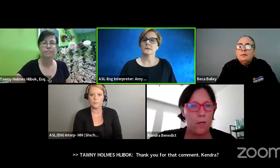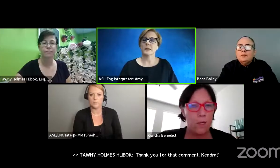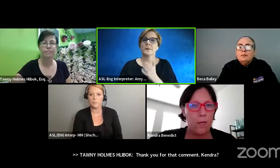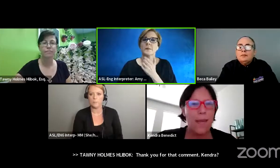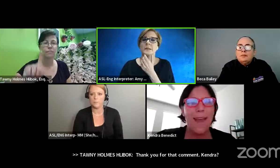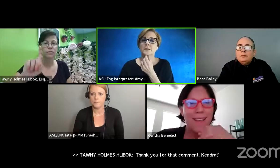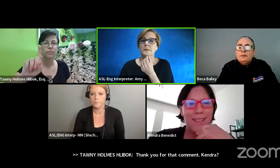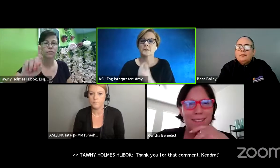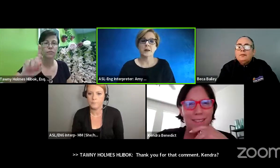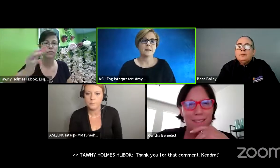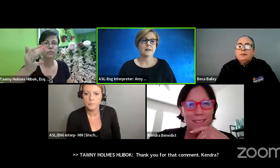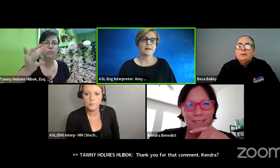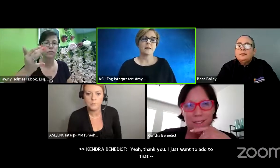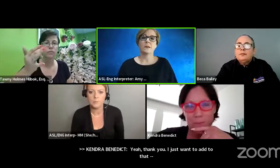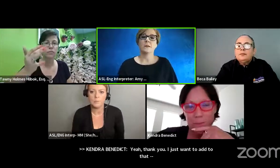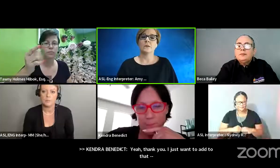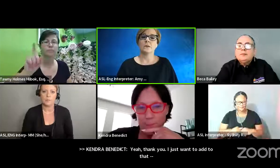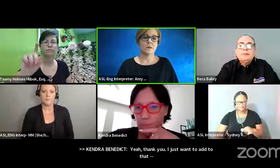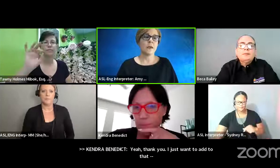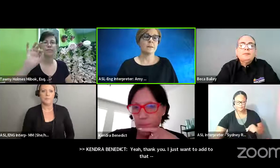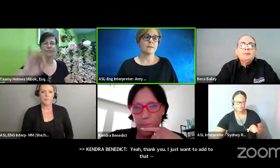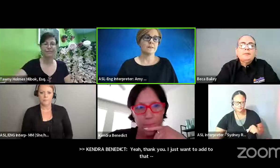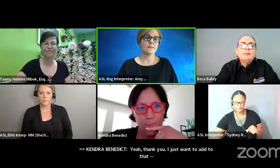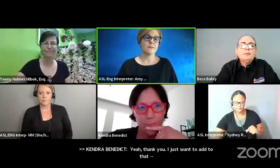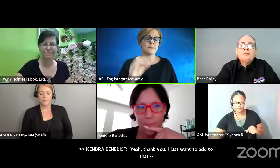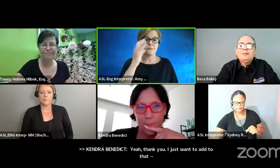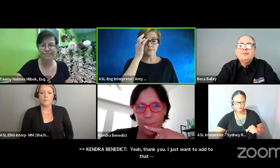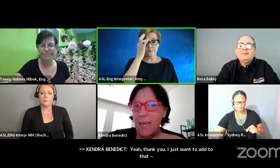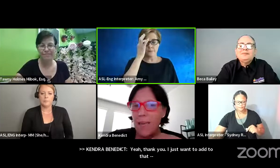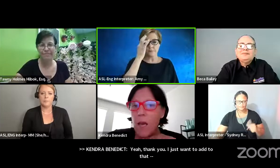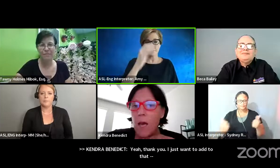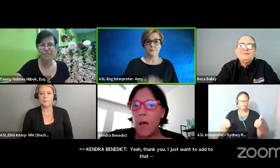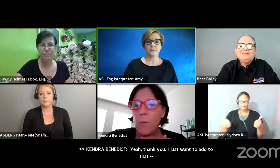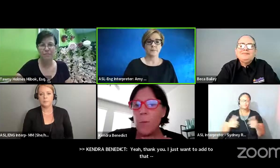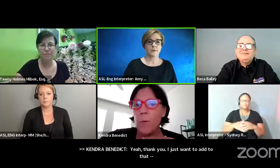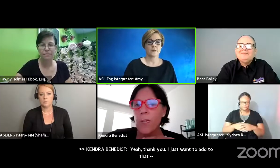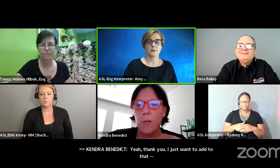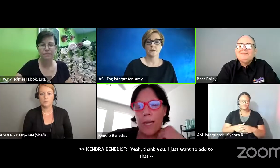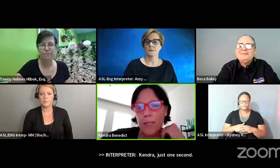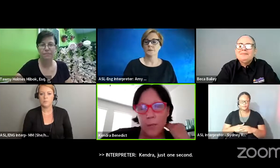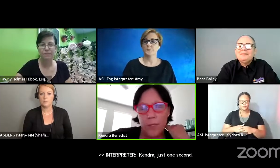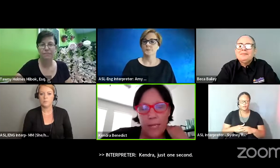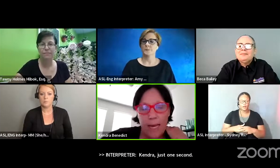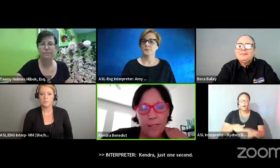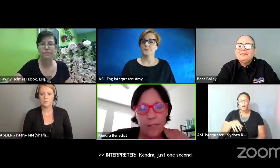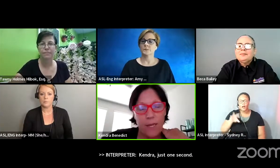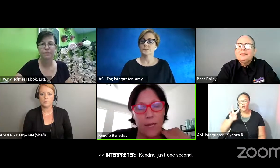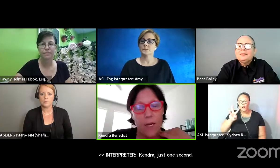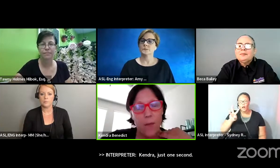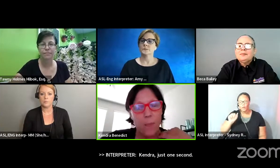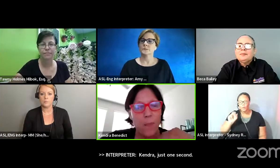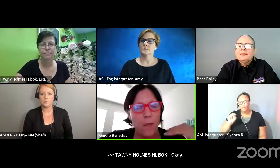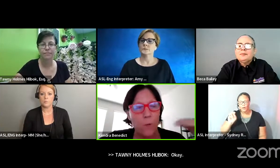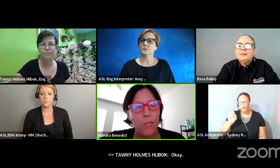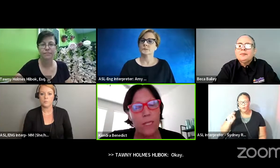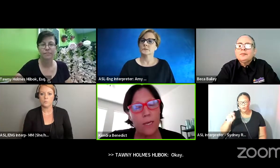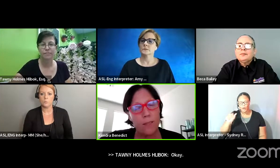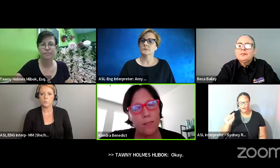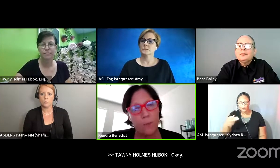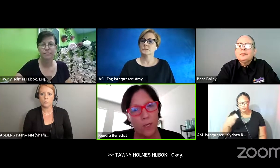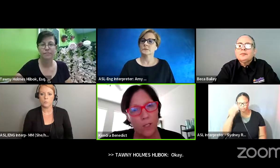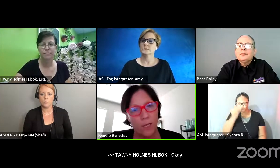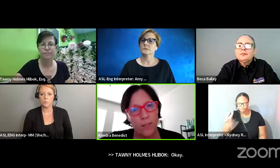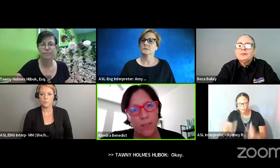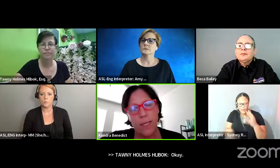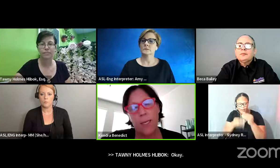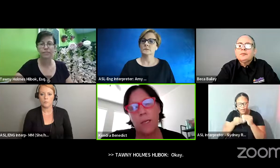1 second. Can we Yeah. wait till we're spotlit? Thank you. Okay. Okay. Winona, I just wanted to add to that with the